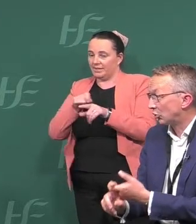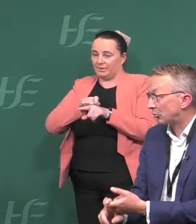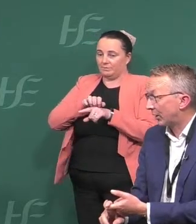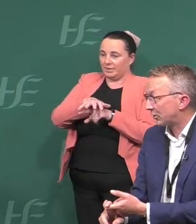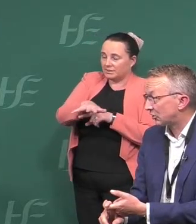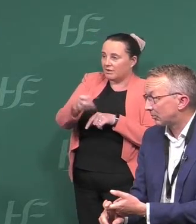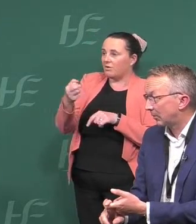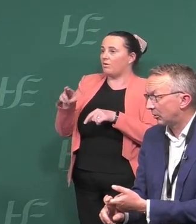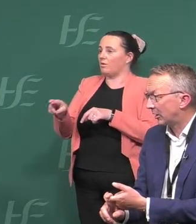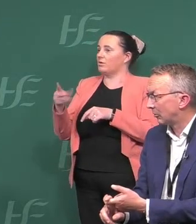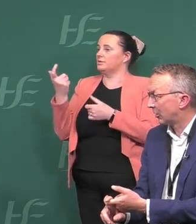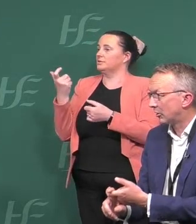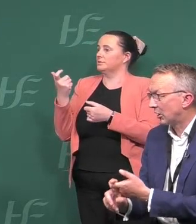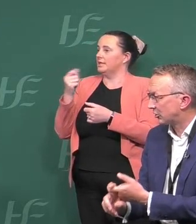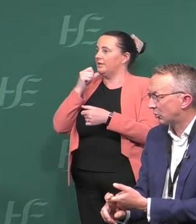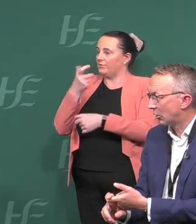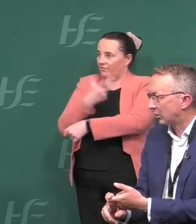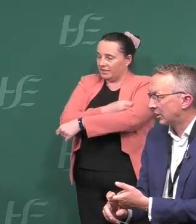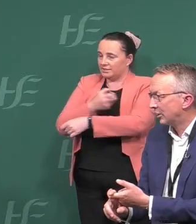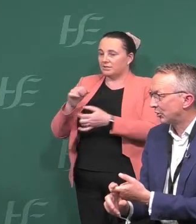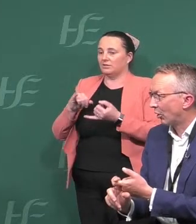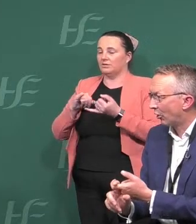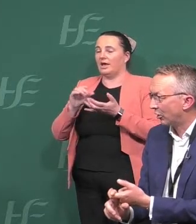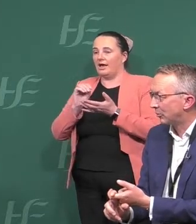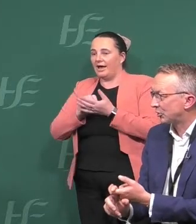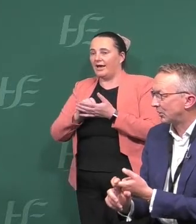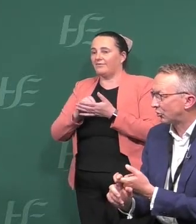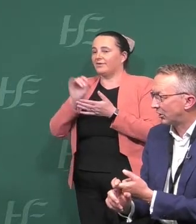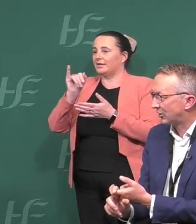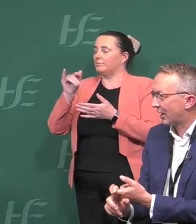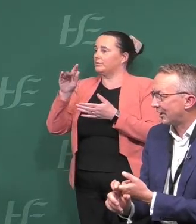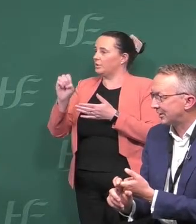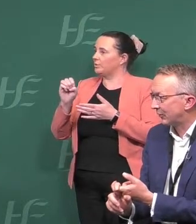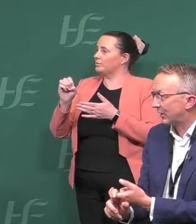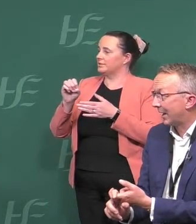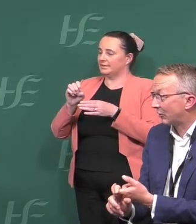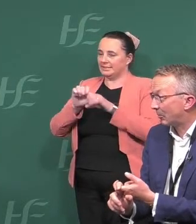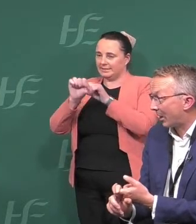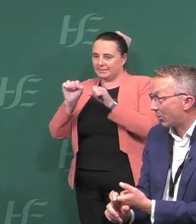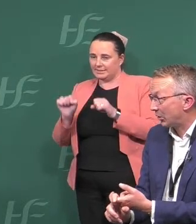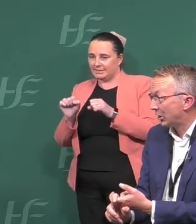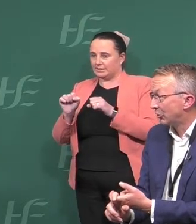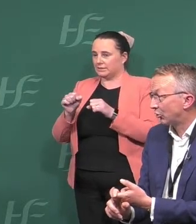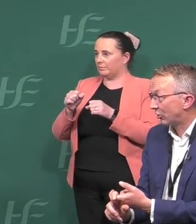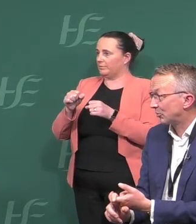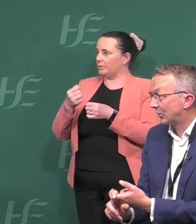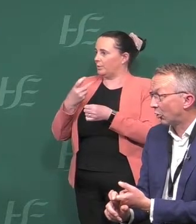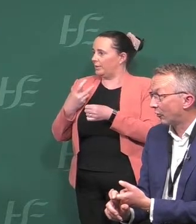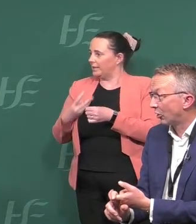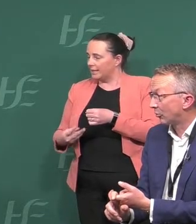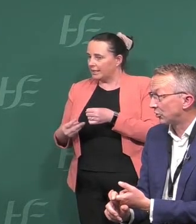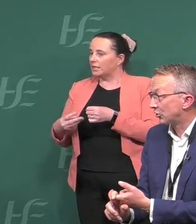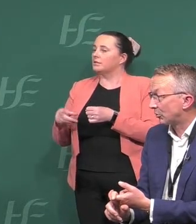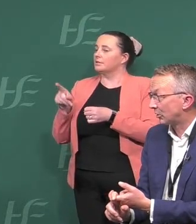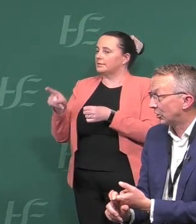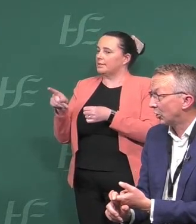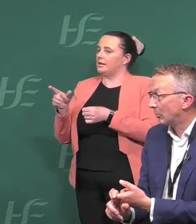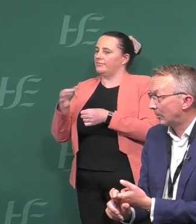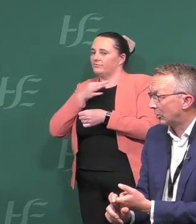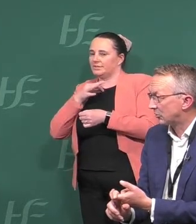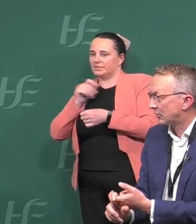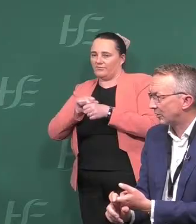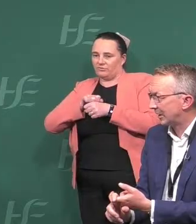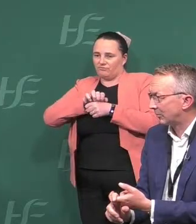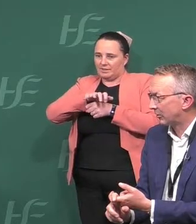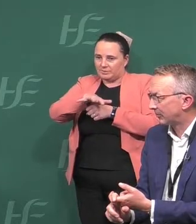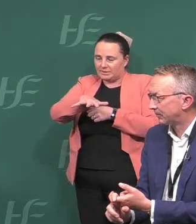who are immunosuppressed, people on chemotherapy, and so on. So all must be treated as if they have the power to transmit COVID onwards to somebody who